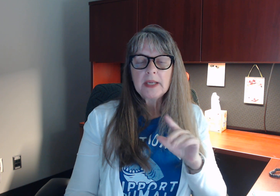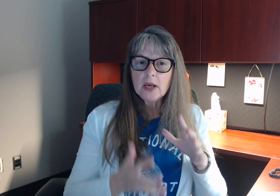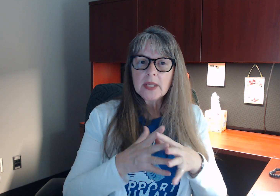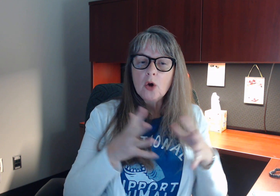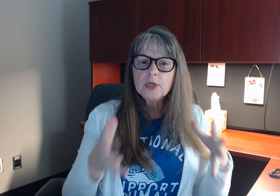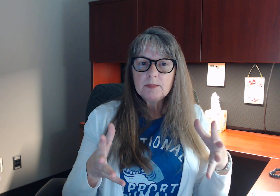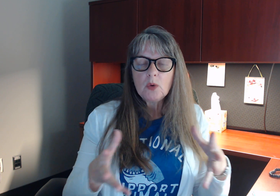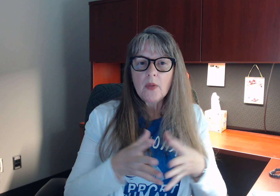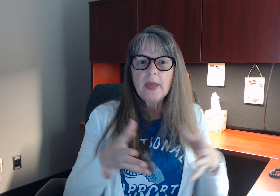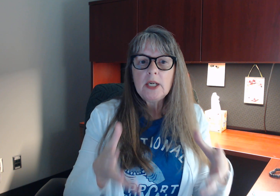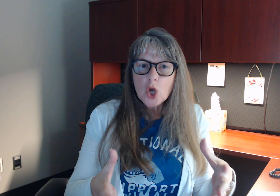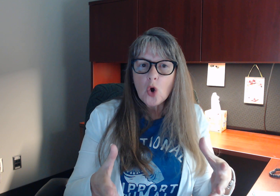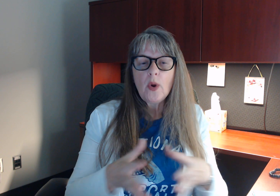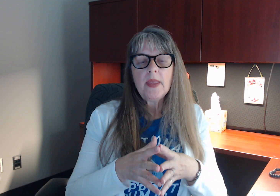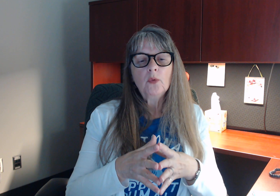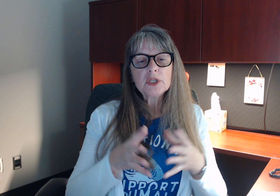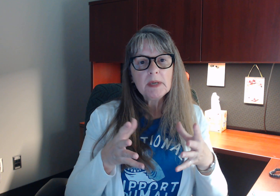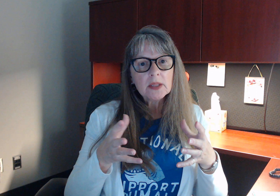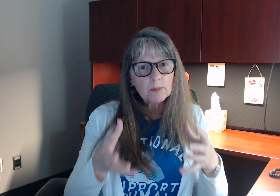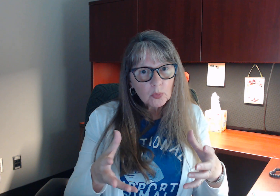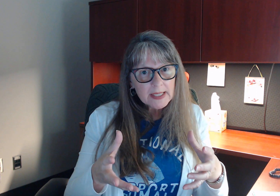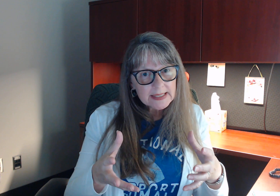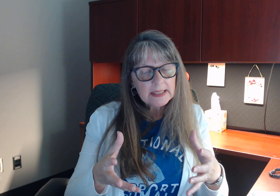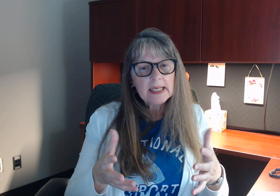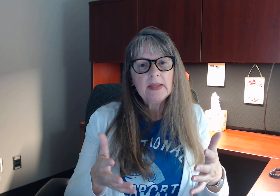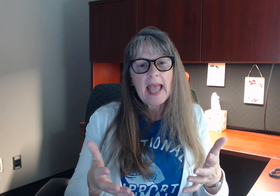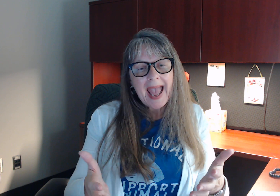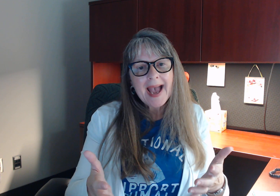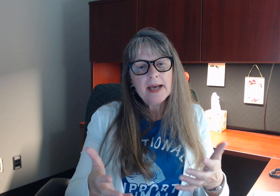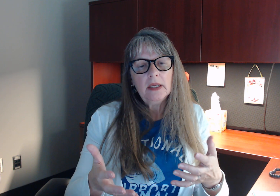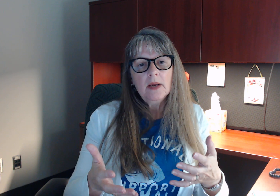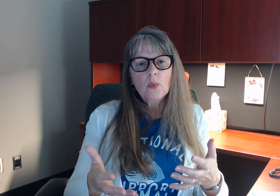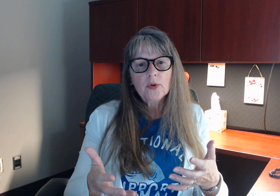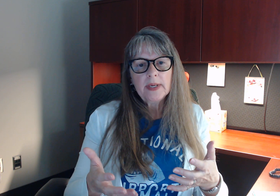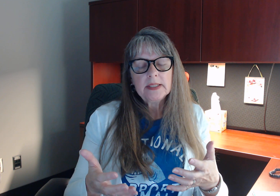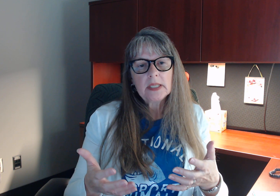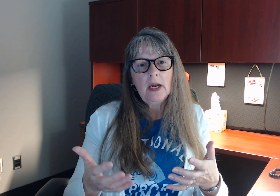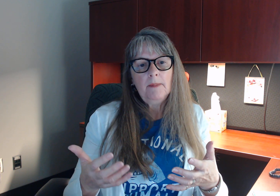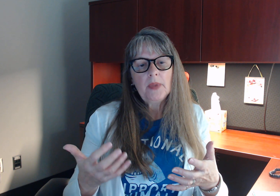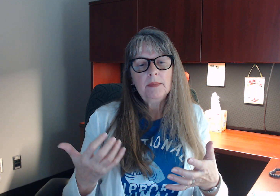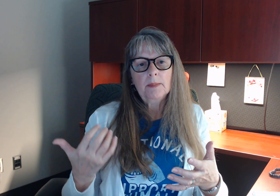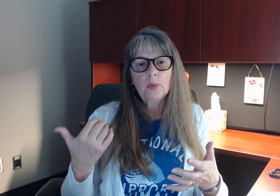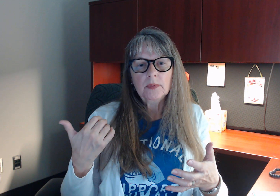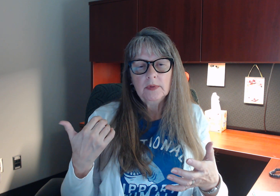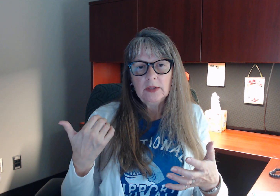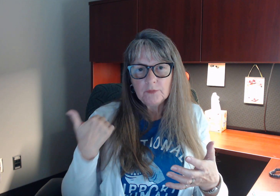Because they only speak what they know, and they only speak in the present, and then add whether it's in the future